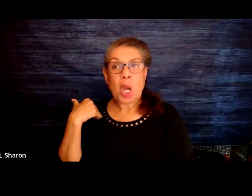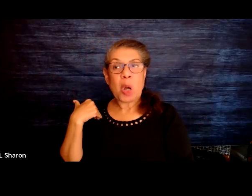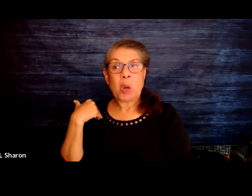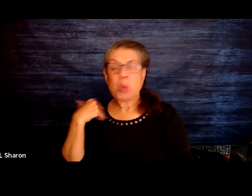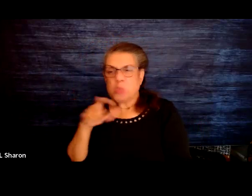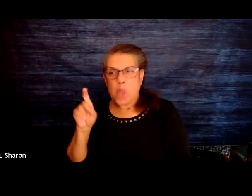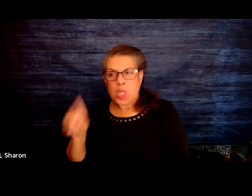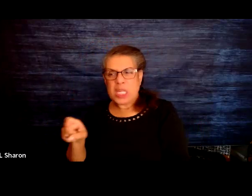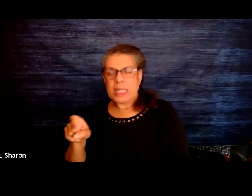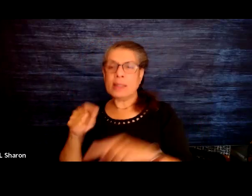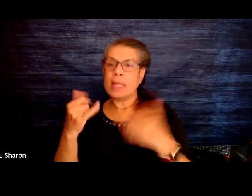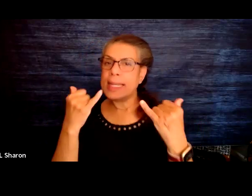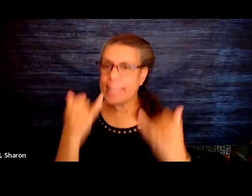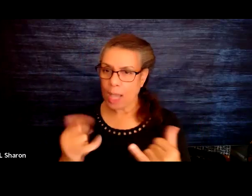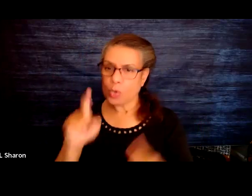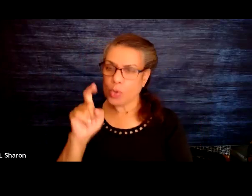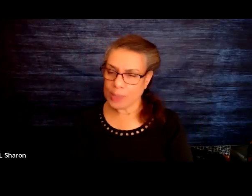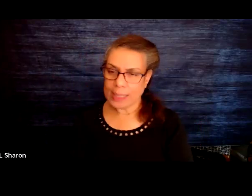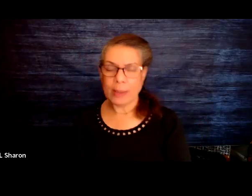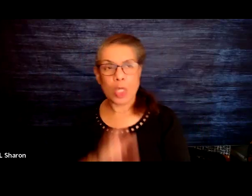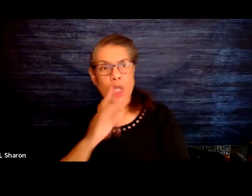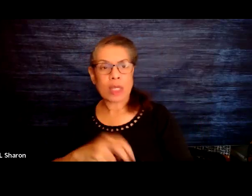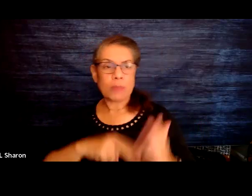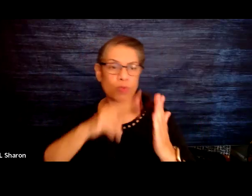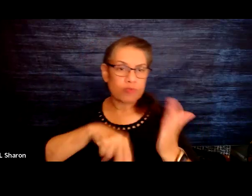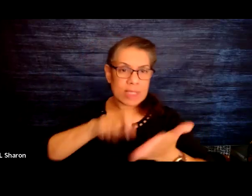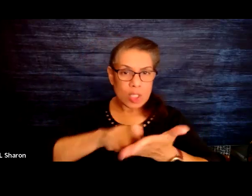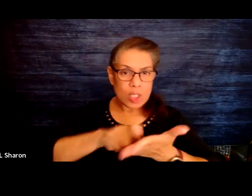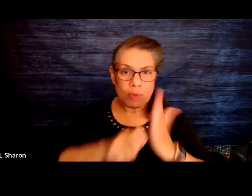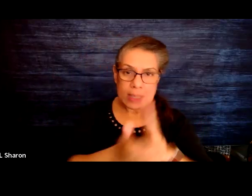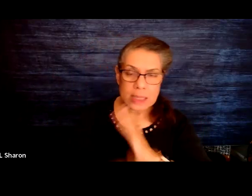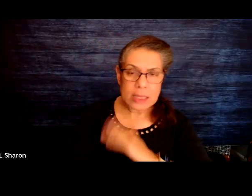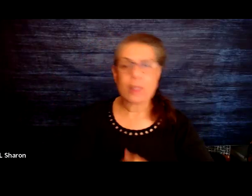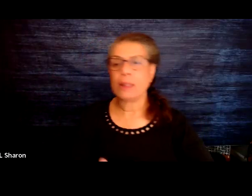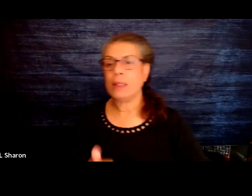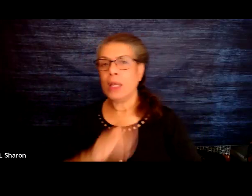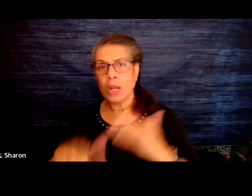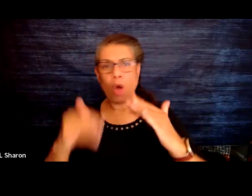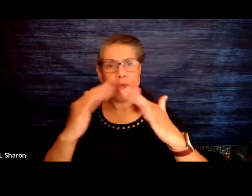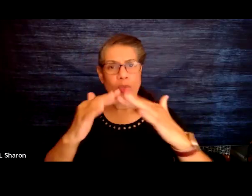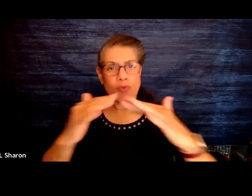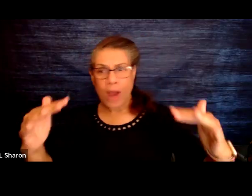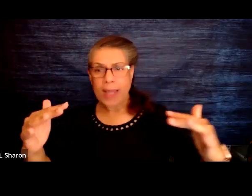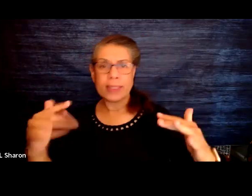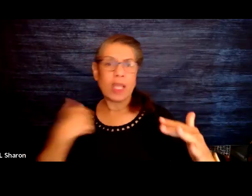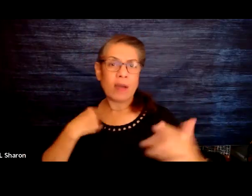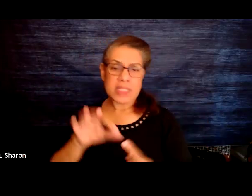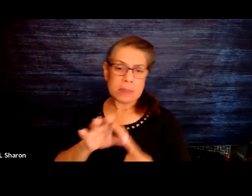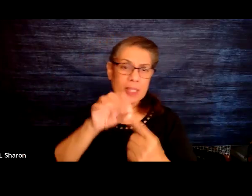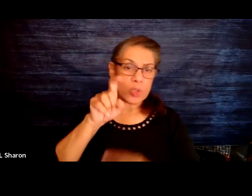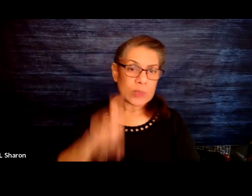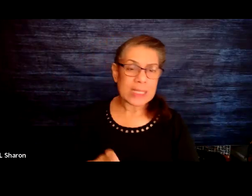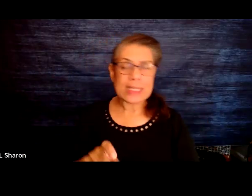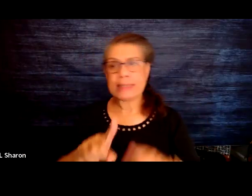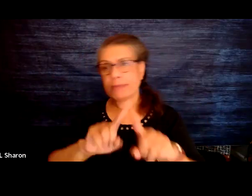you're doing in terms of biliteracy and with all of the variety of kids with the variety of special needs and